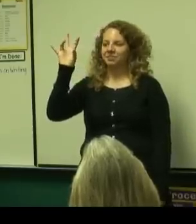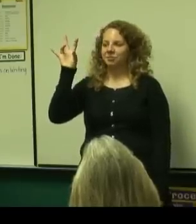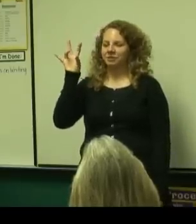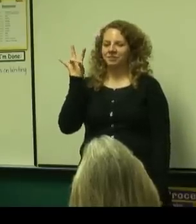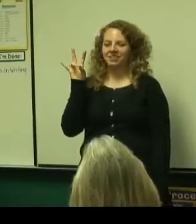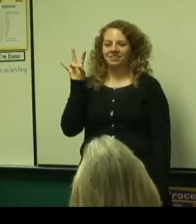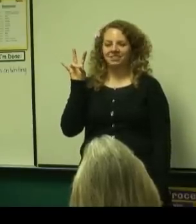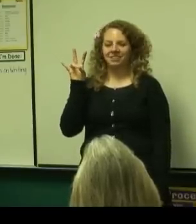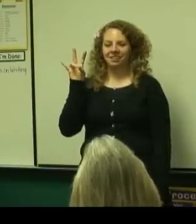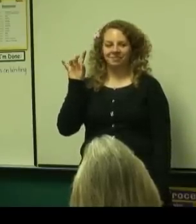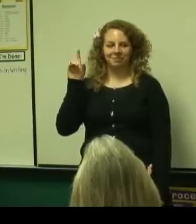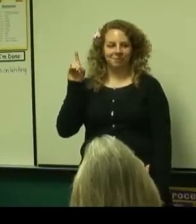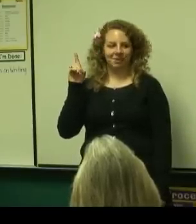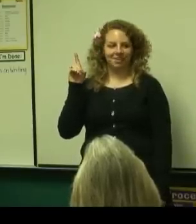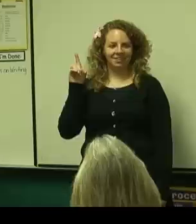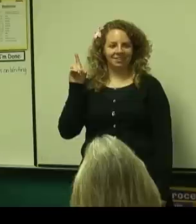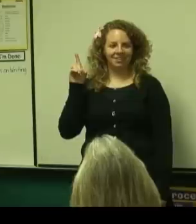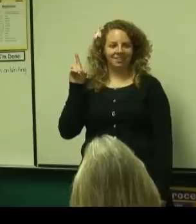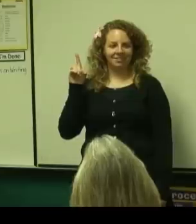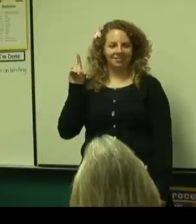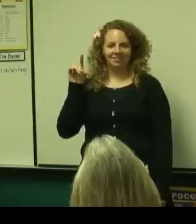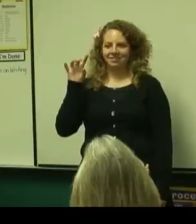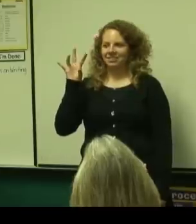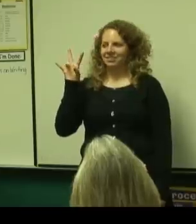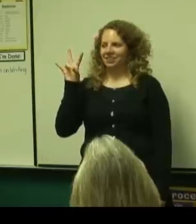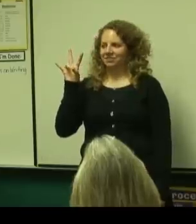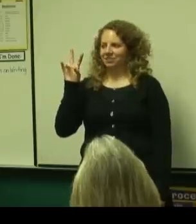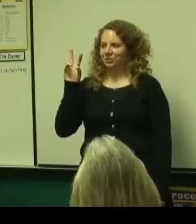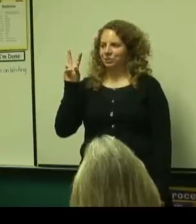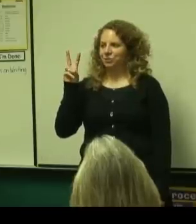71. 71, 72,